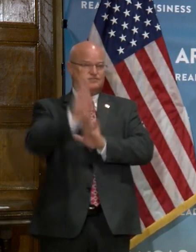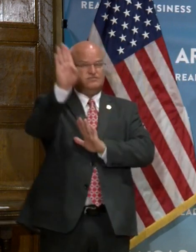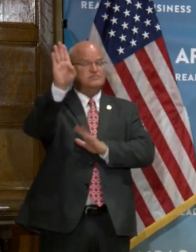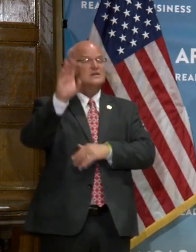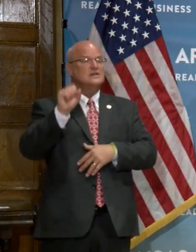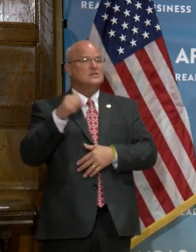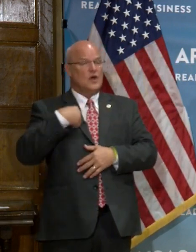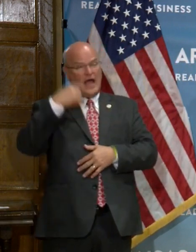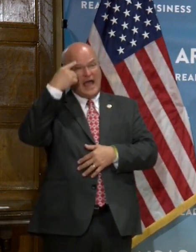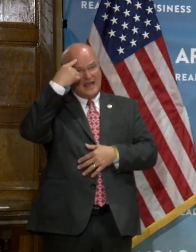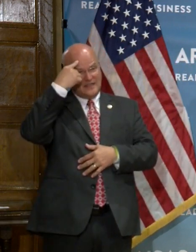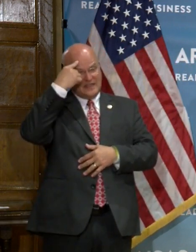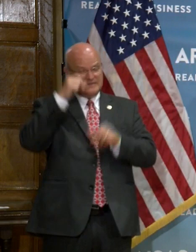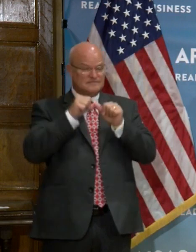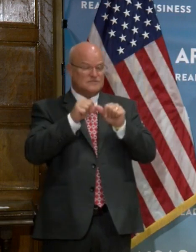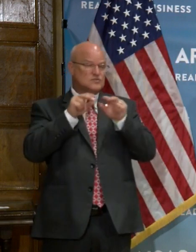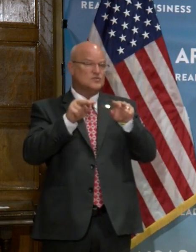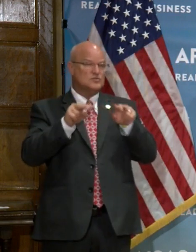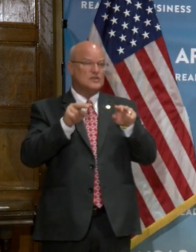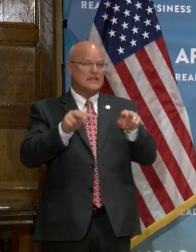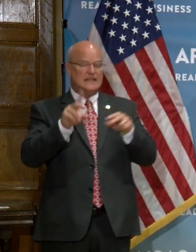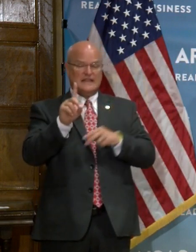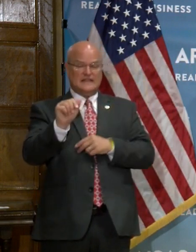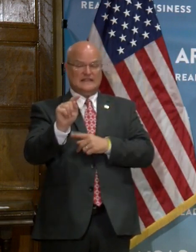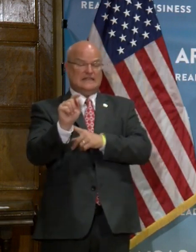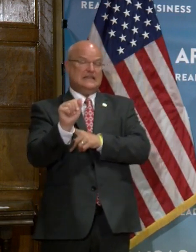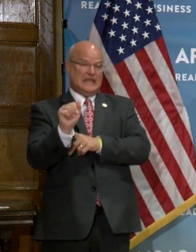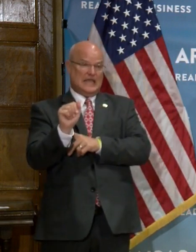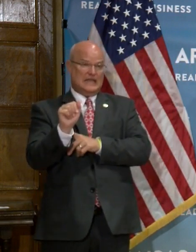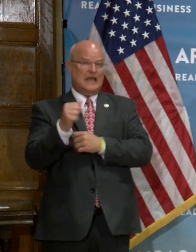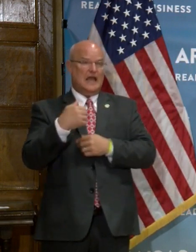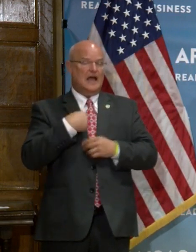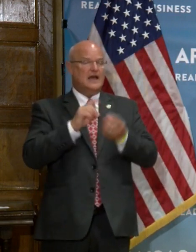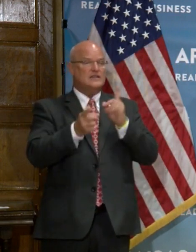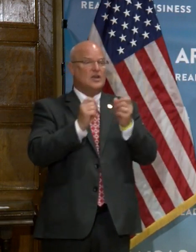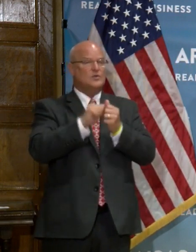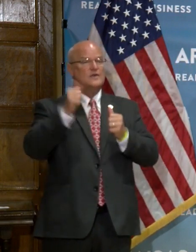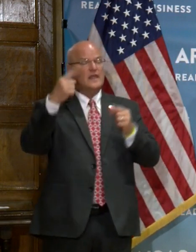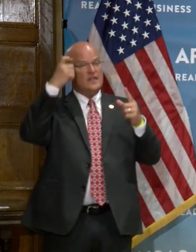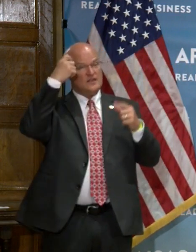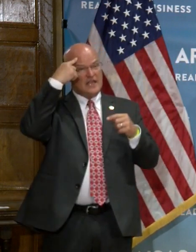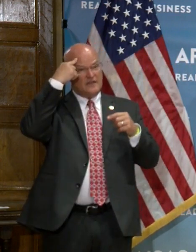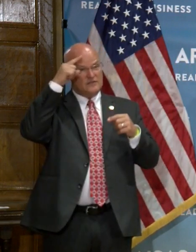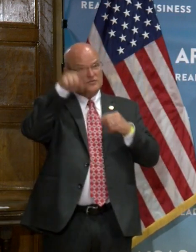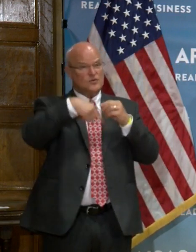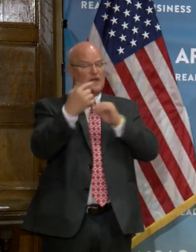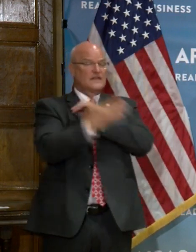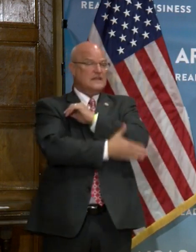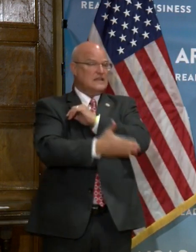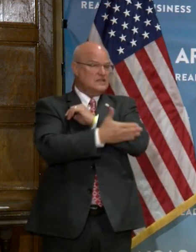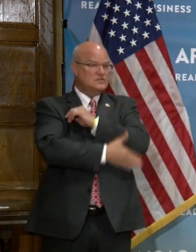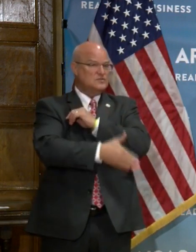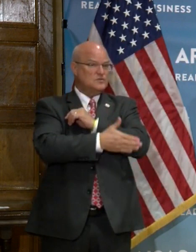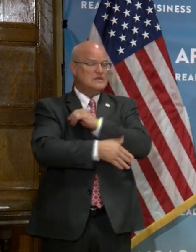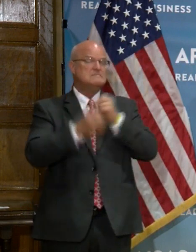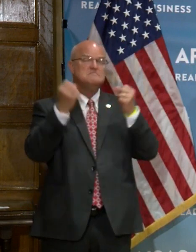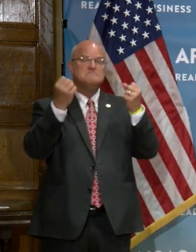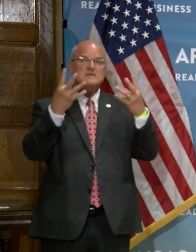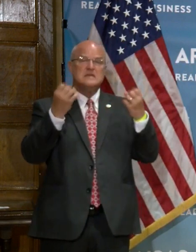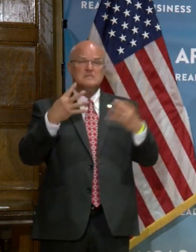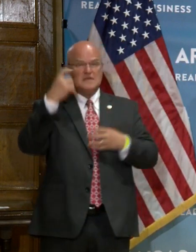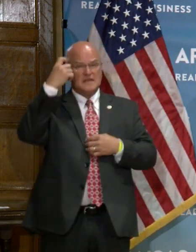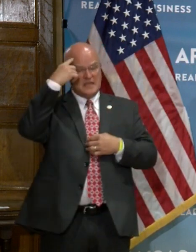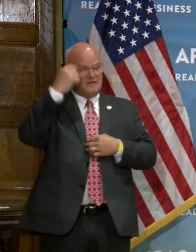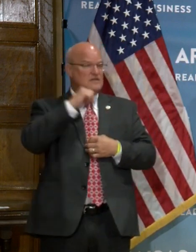So I think you can continue to look at the data. As I talk to other governors, the majority of governors have